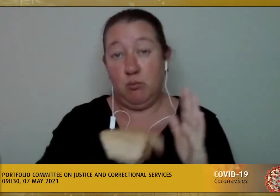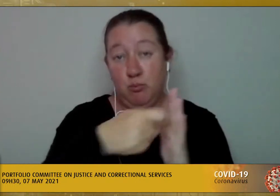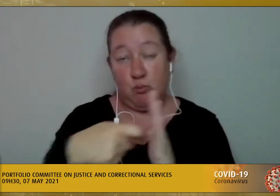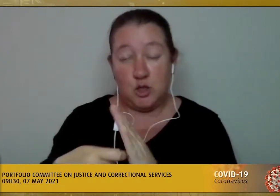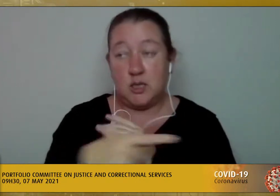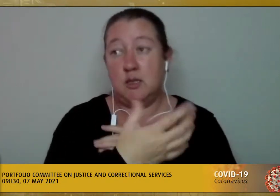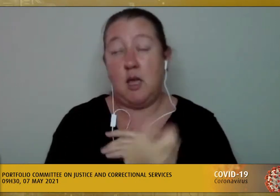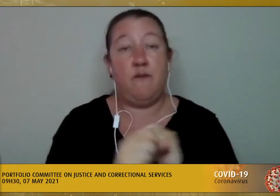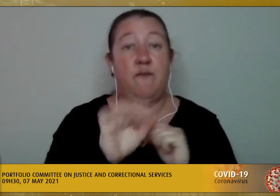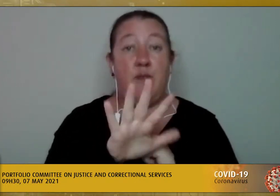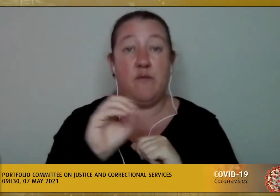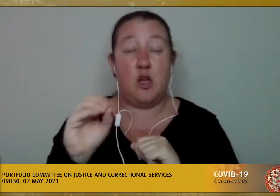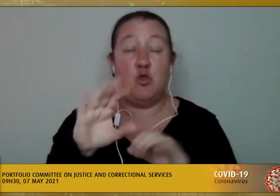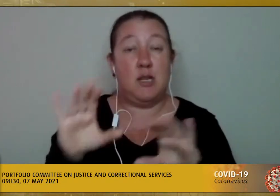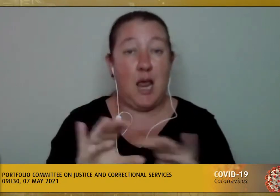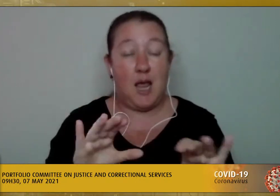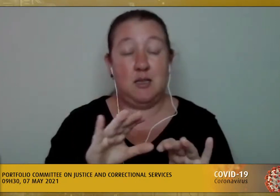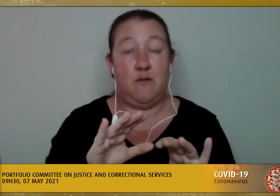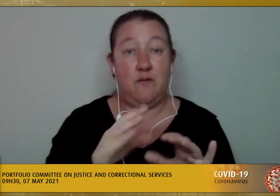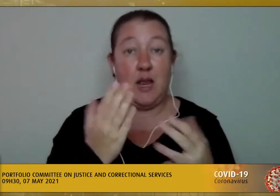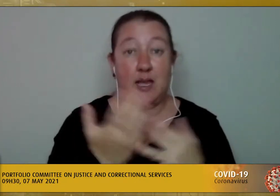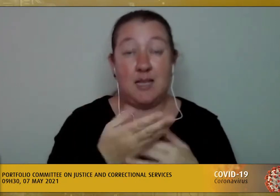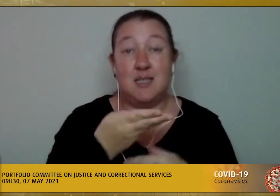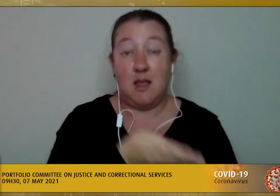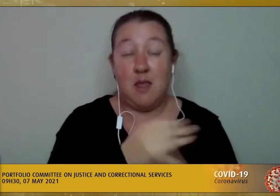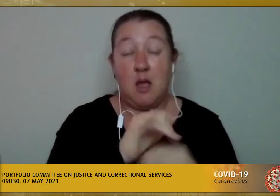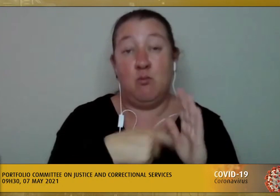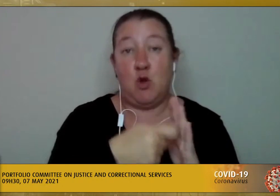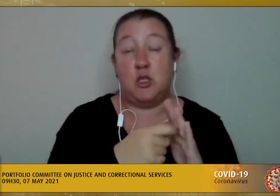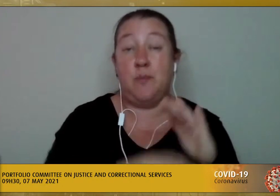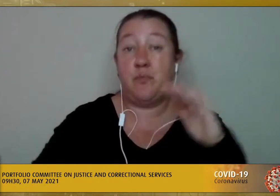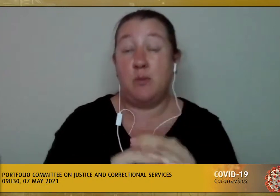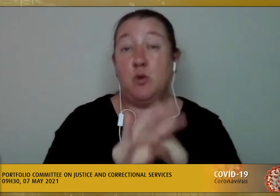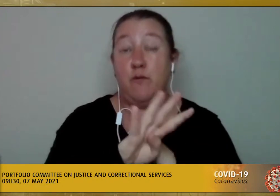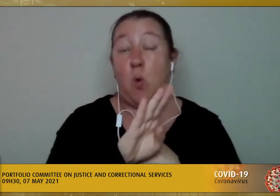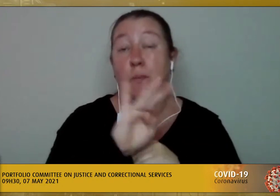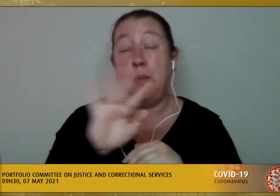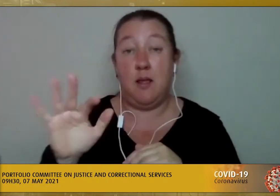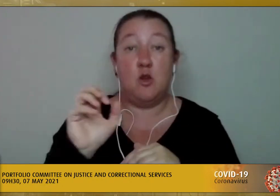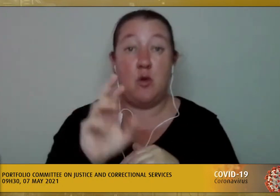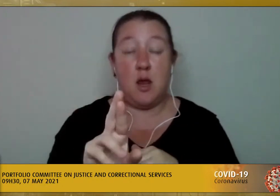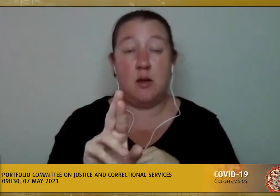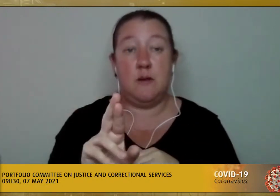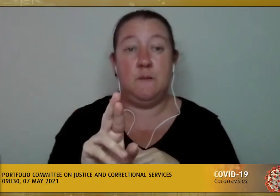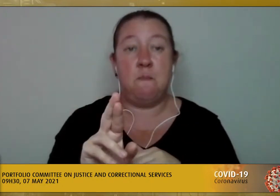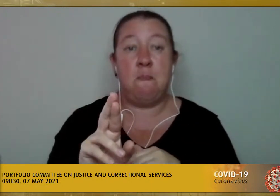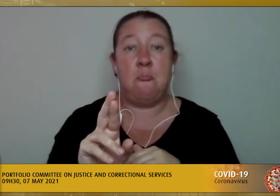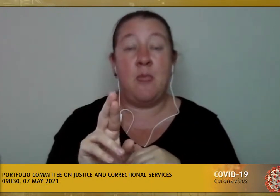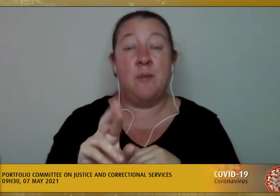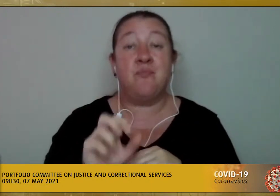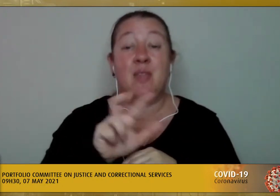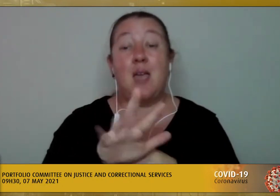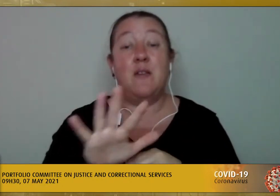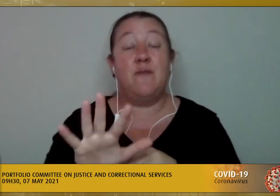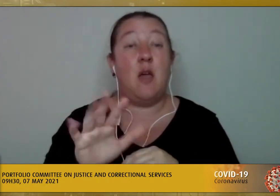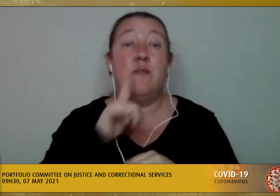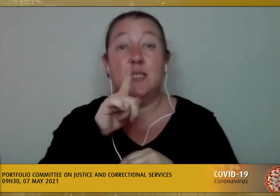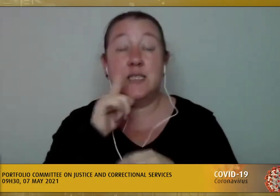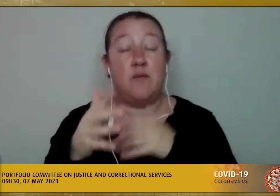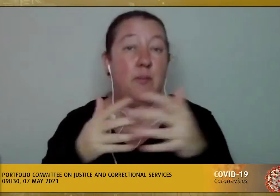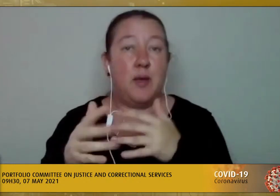Active cases in that project up to 4 billion Rand 85 civil matters